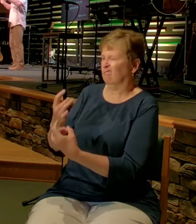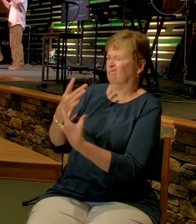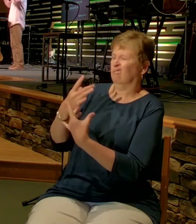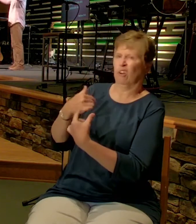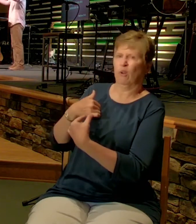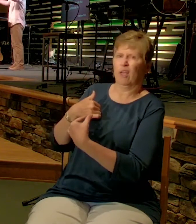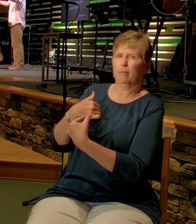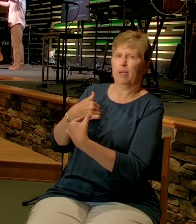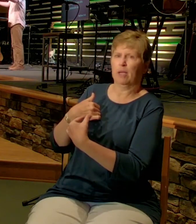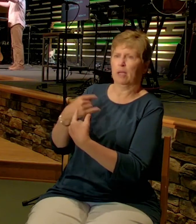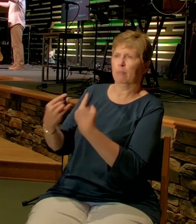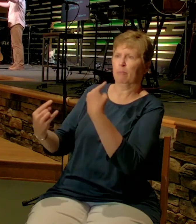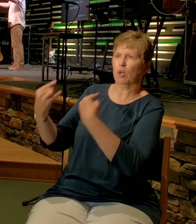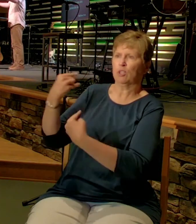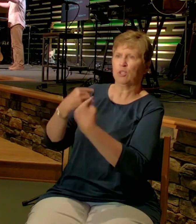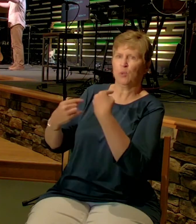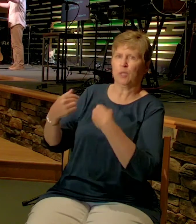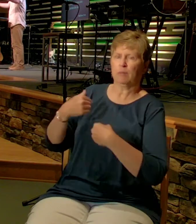They're persecuting you.